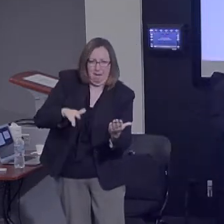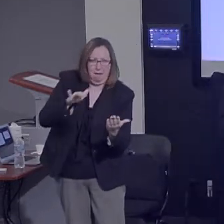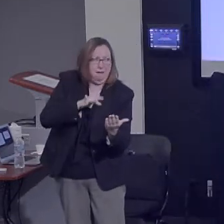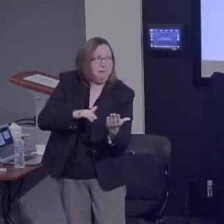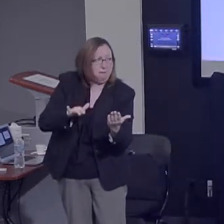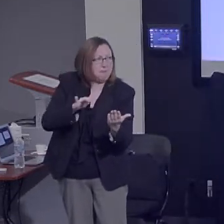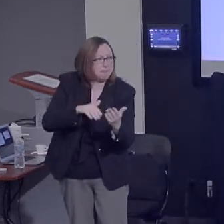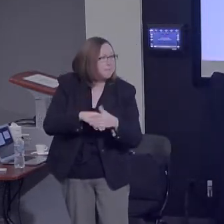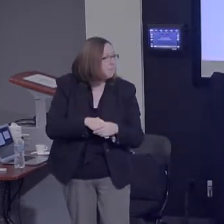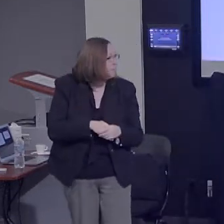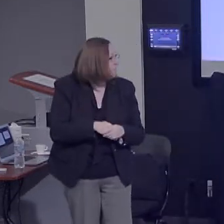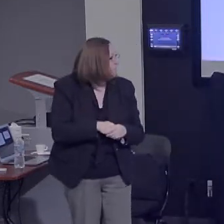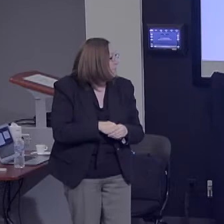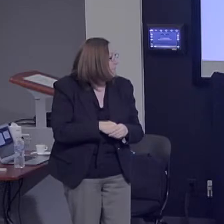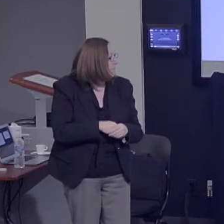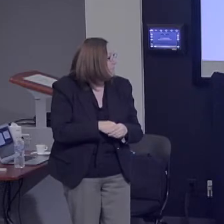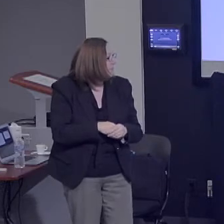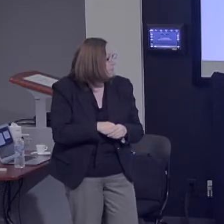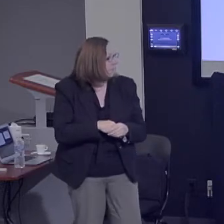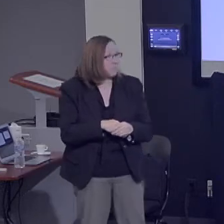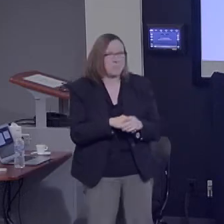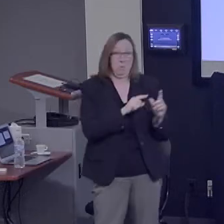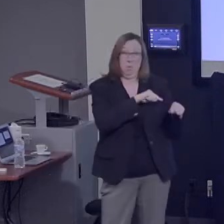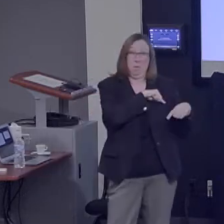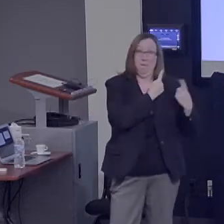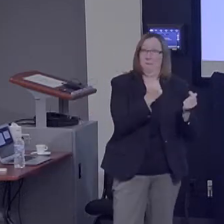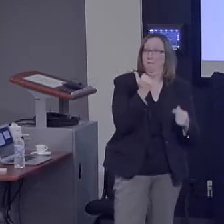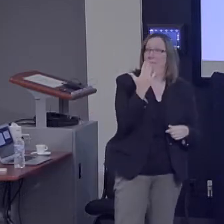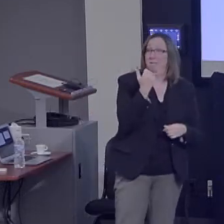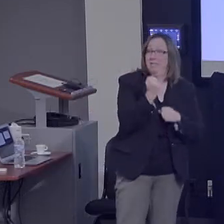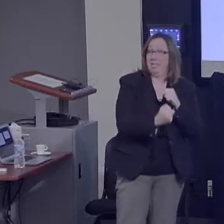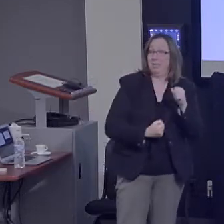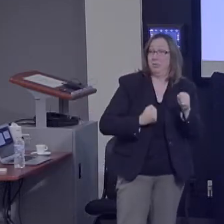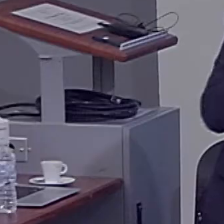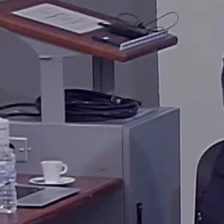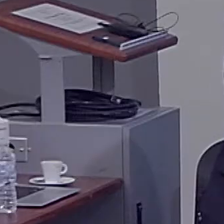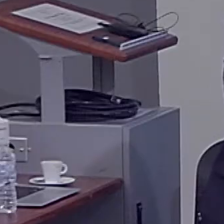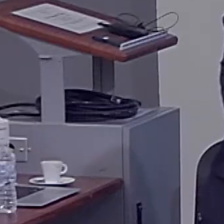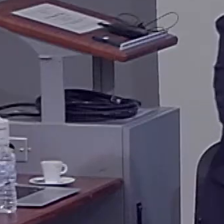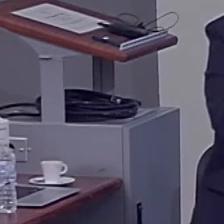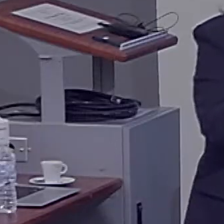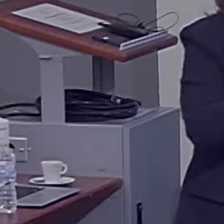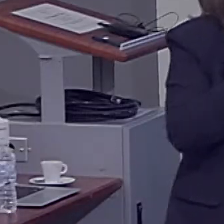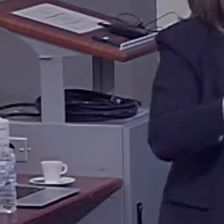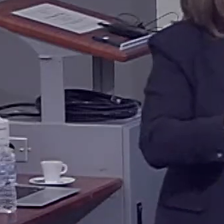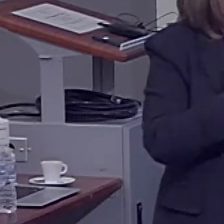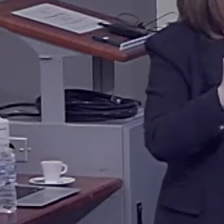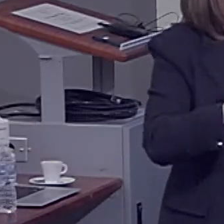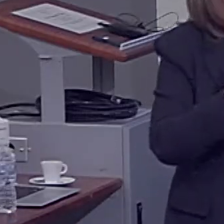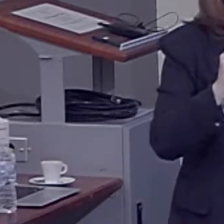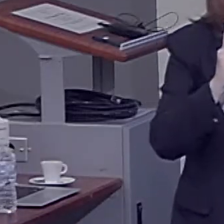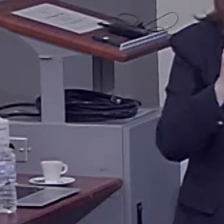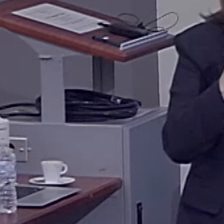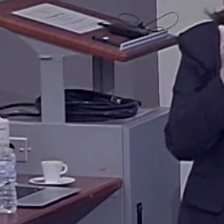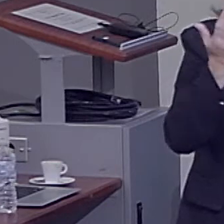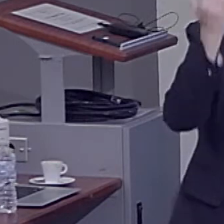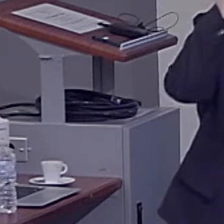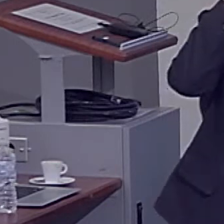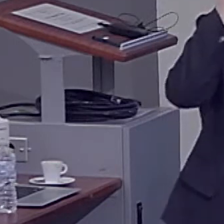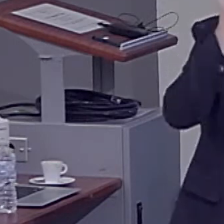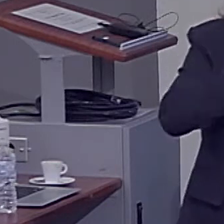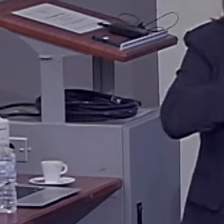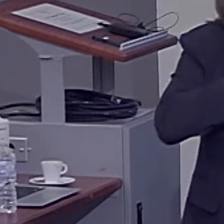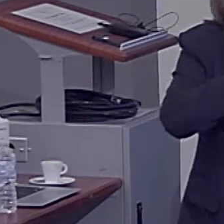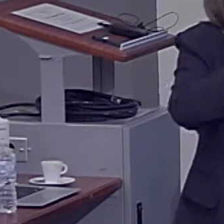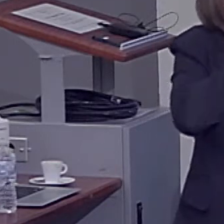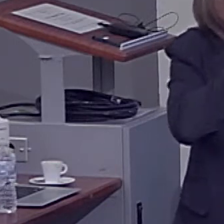after 15 years, that everybody was extremely happy with FMRI, with PET,